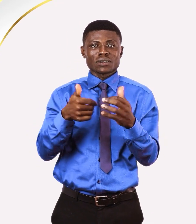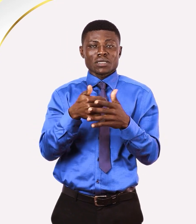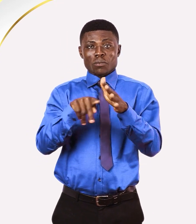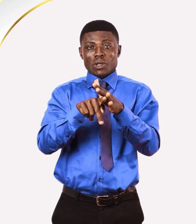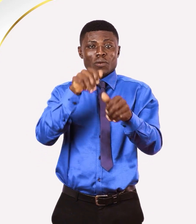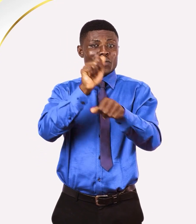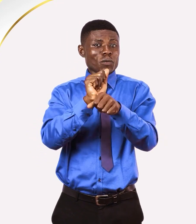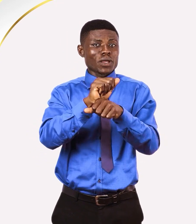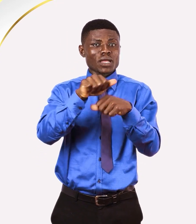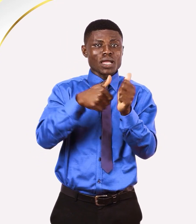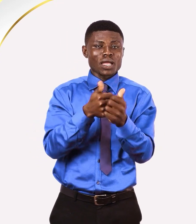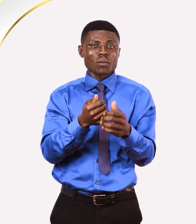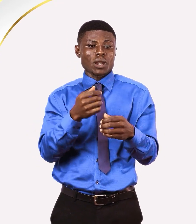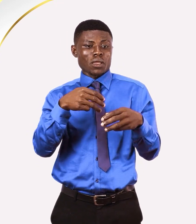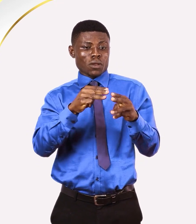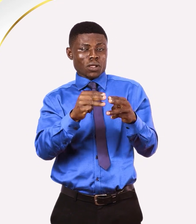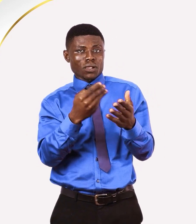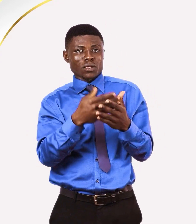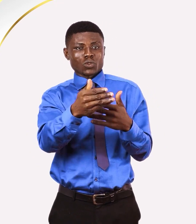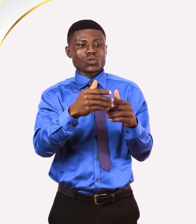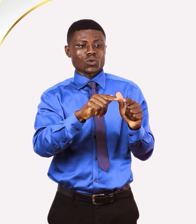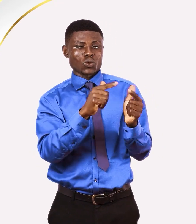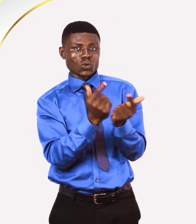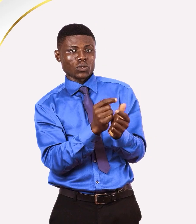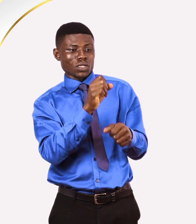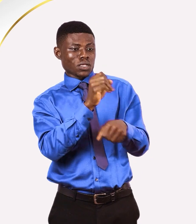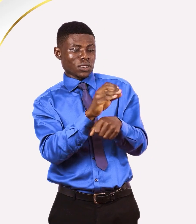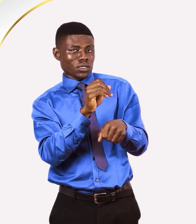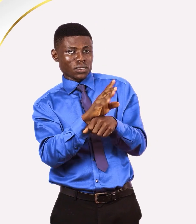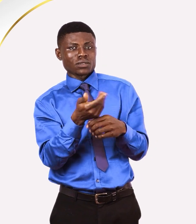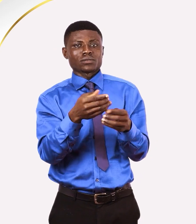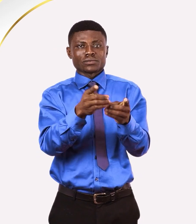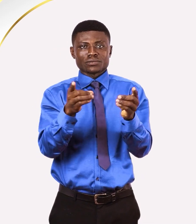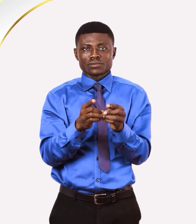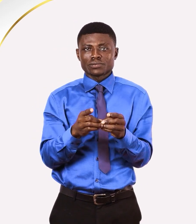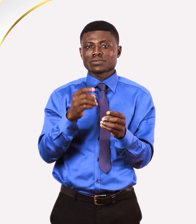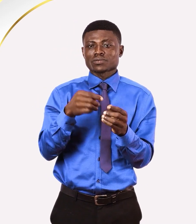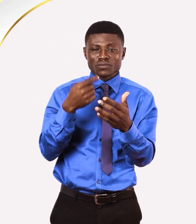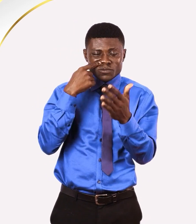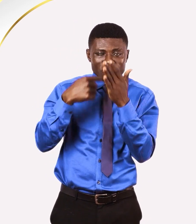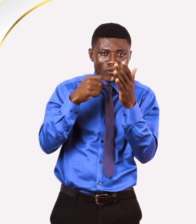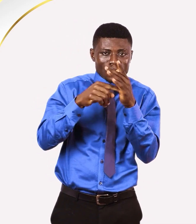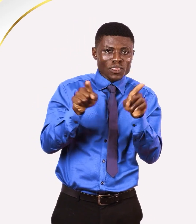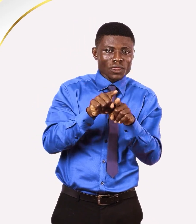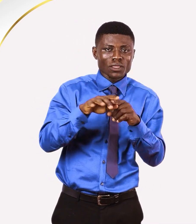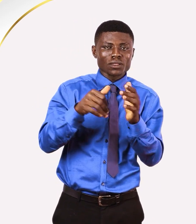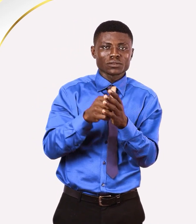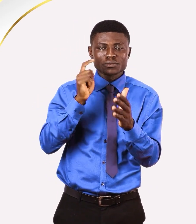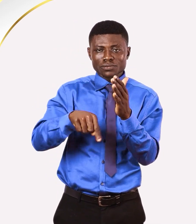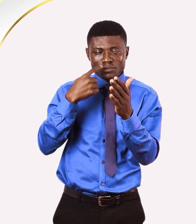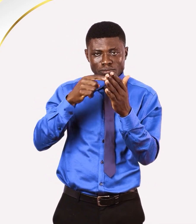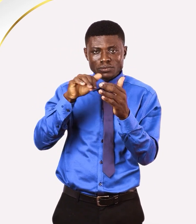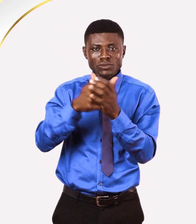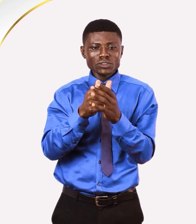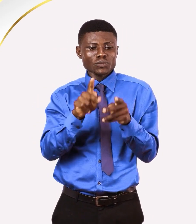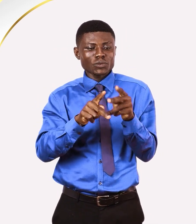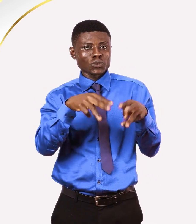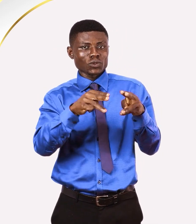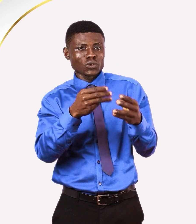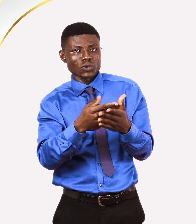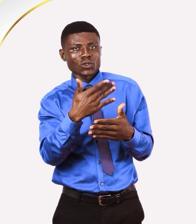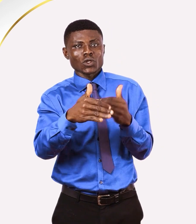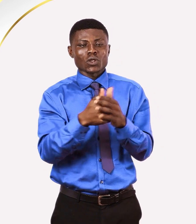primary function of the broker-dealers and advisors department is the supervision and surveillance of